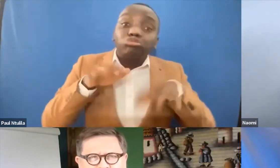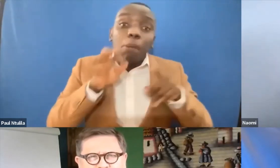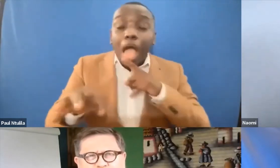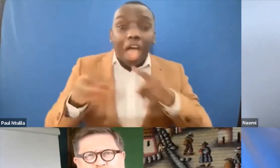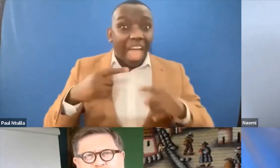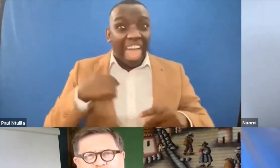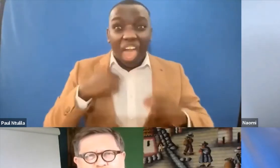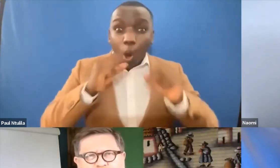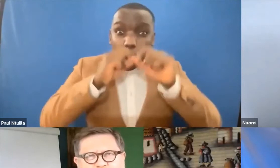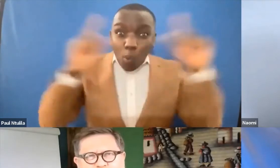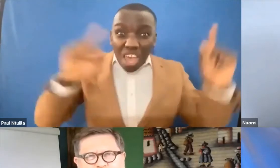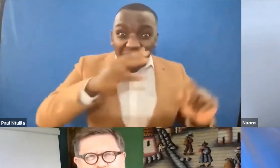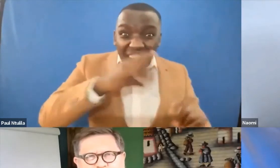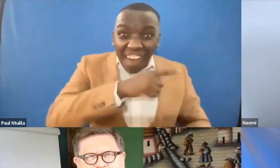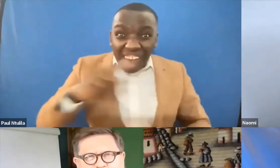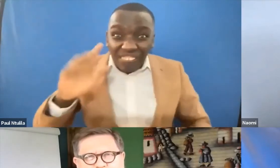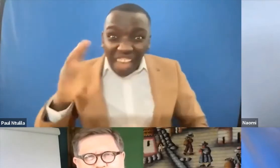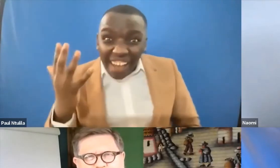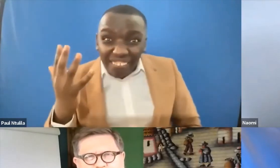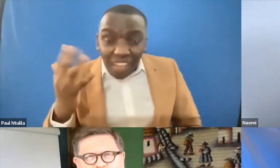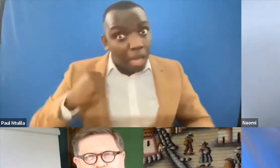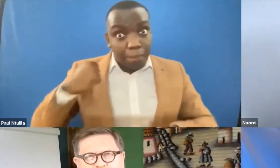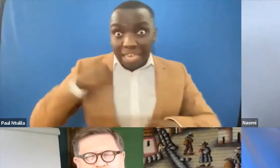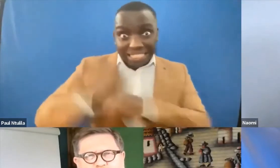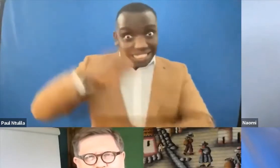in London.